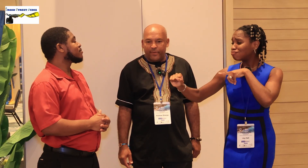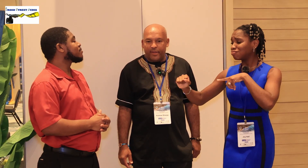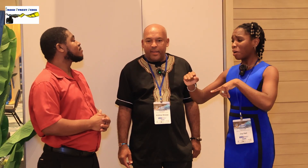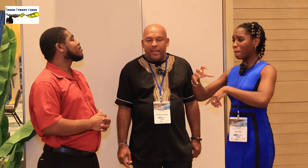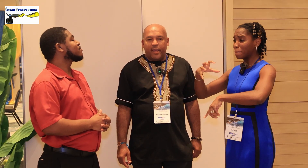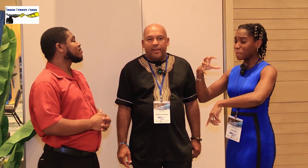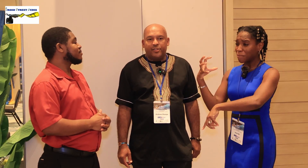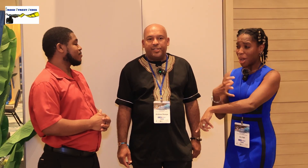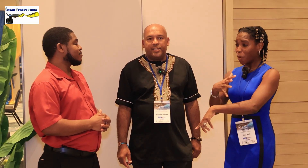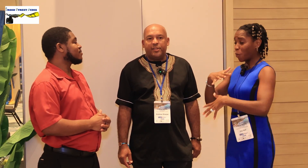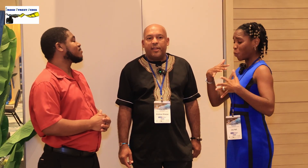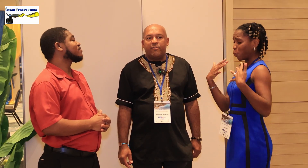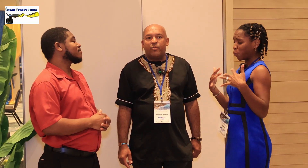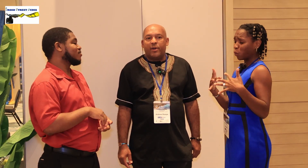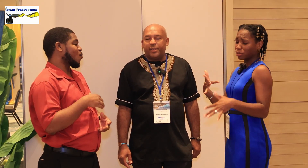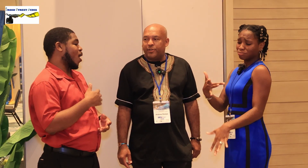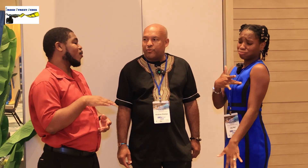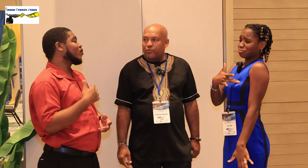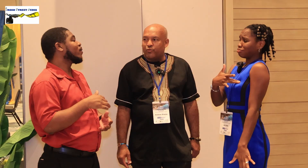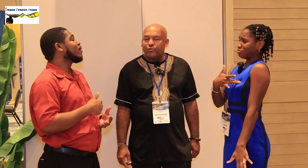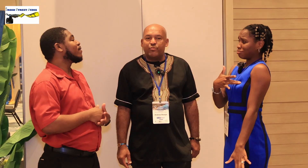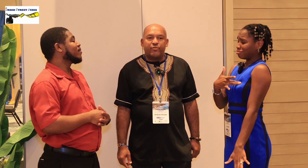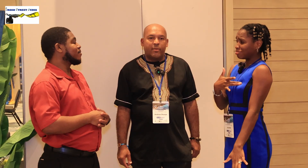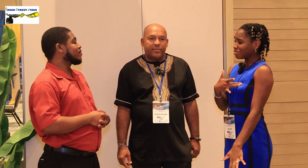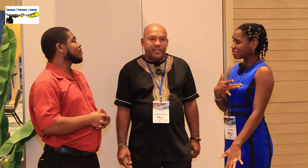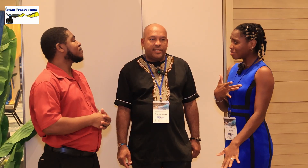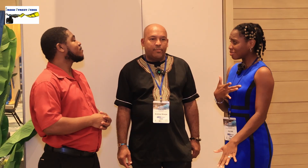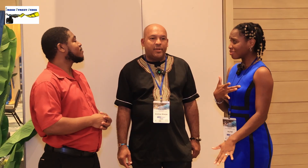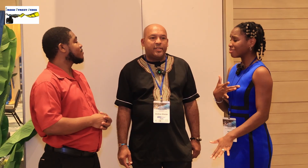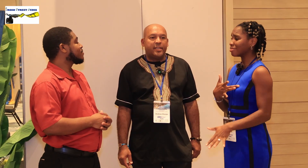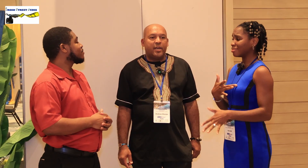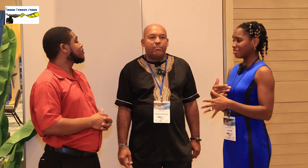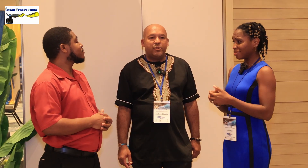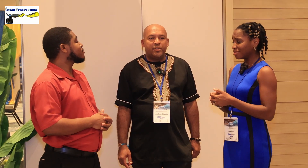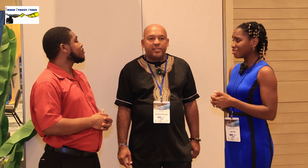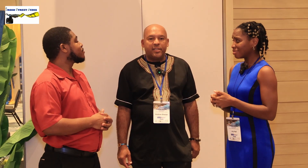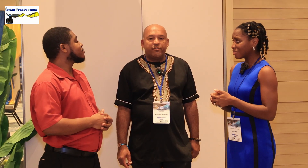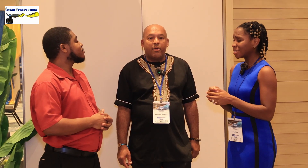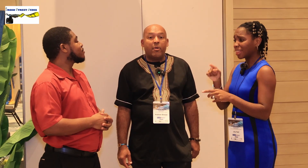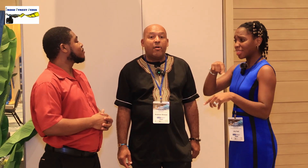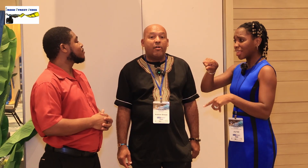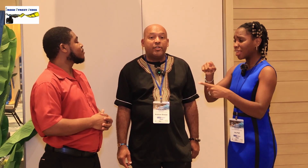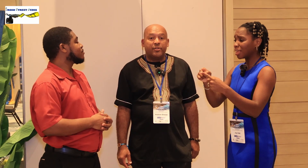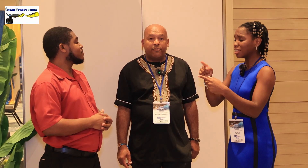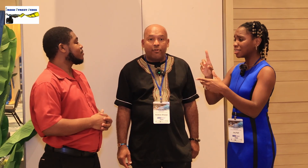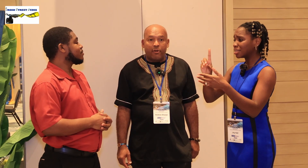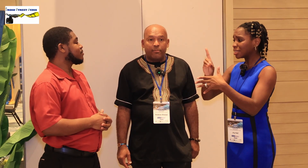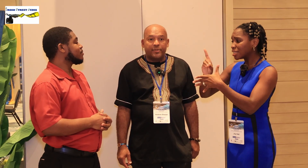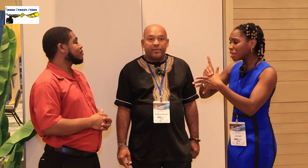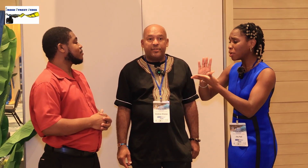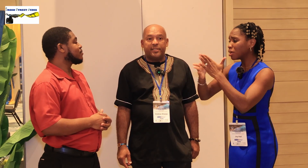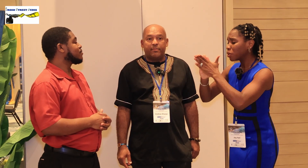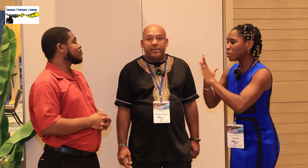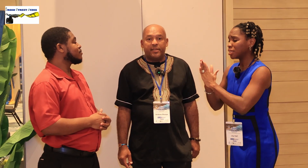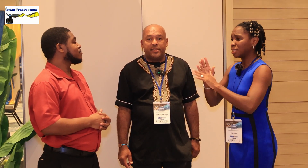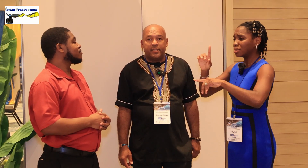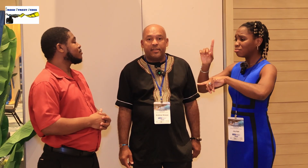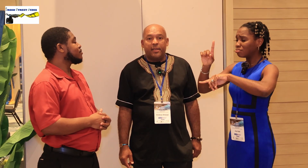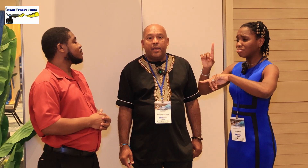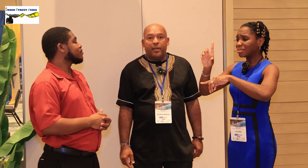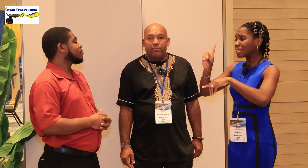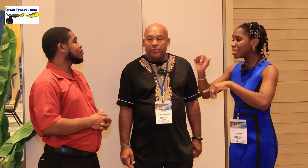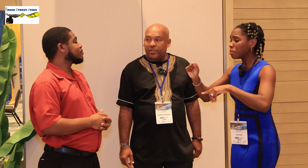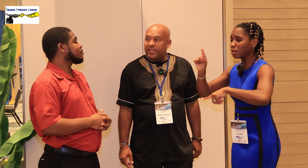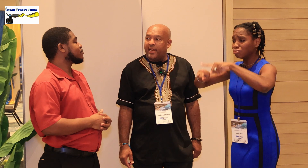powerful, and just seeing everyone in the room from the disability community, from all forms of